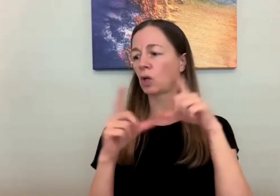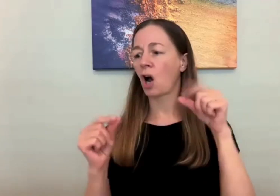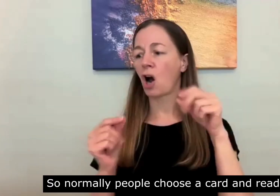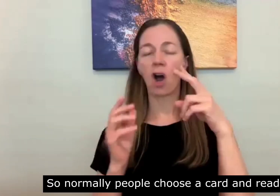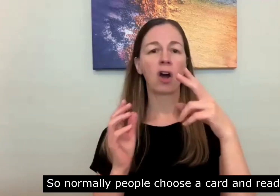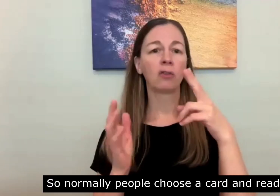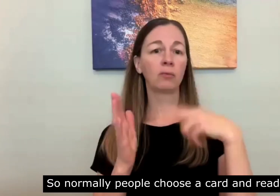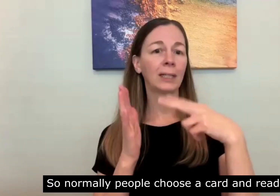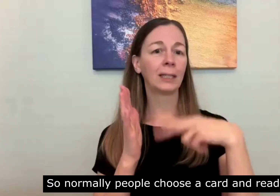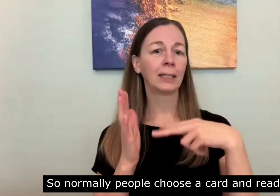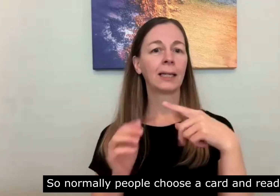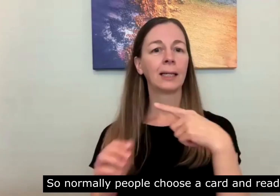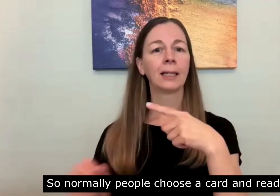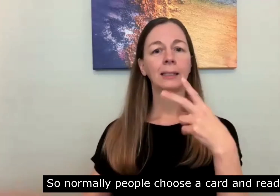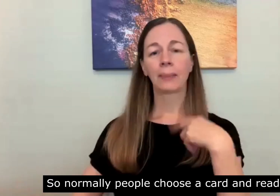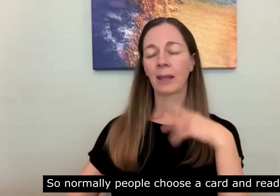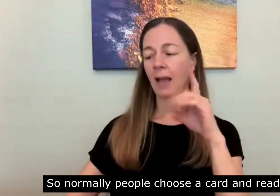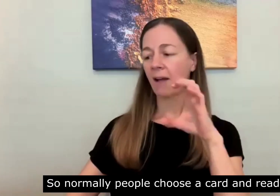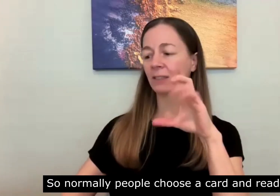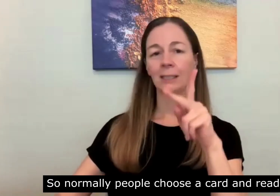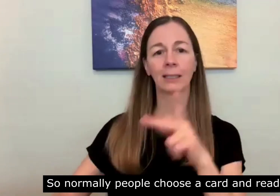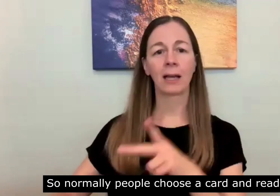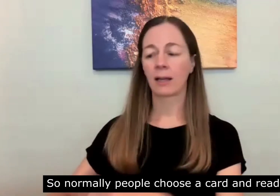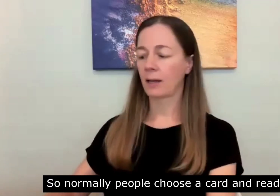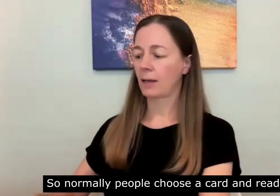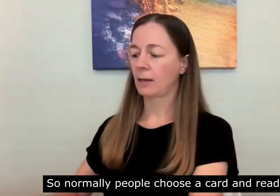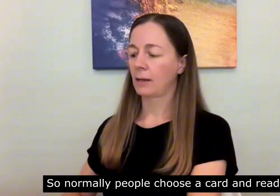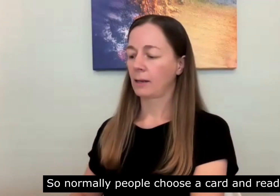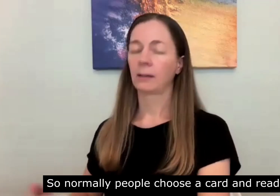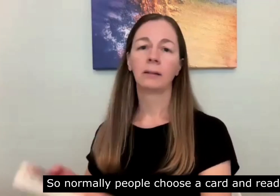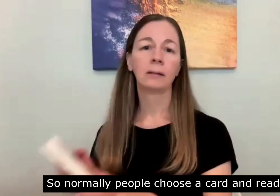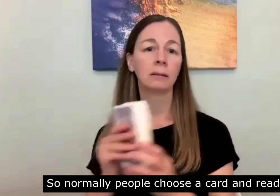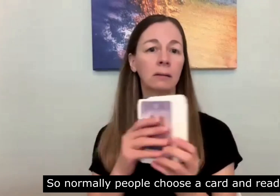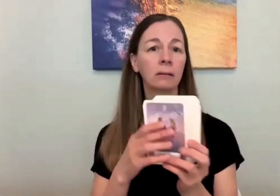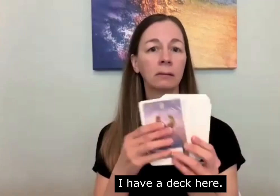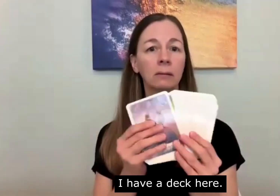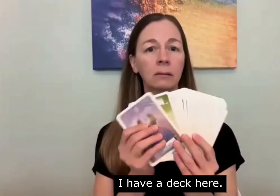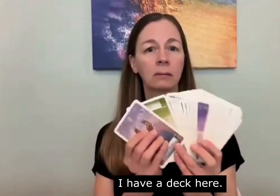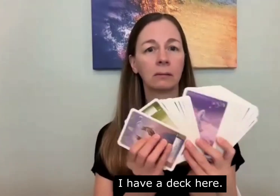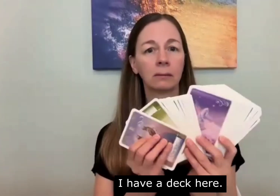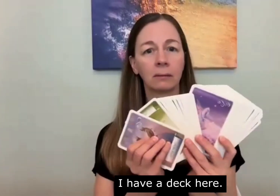So normally people choose a card and read it. I have a deck here.